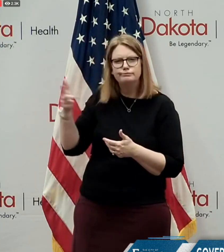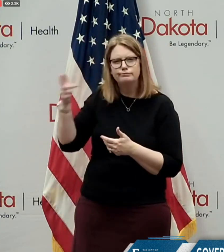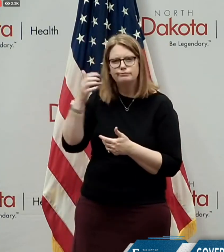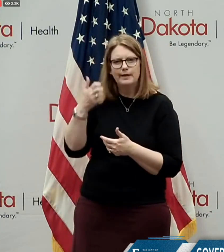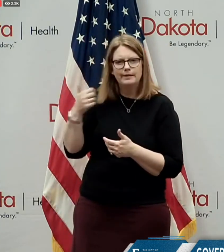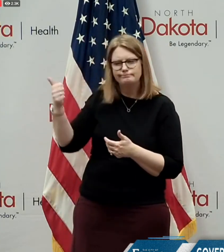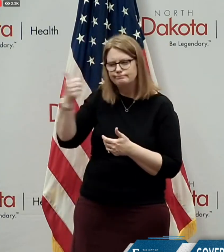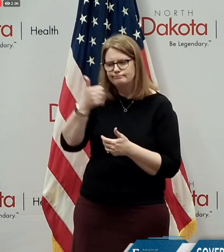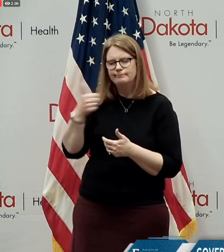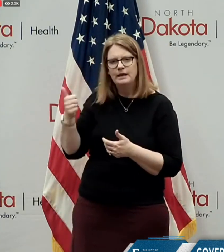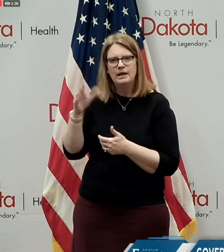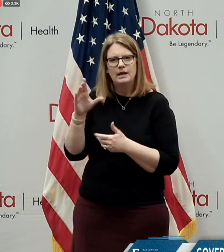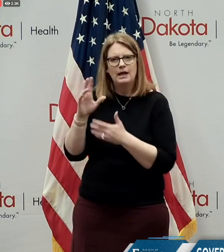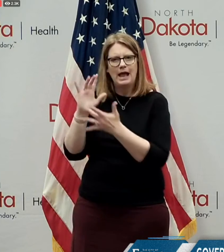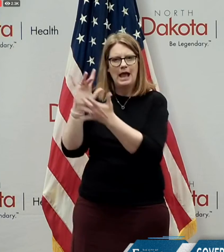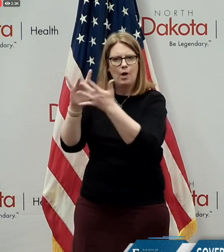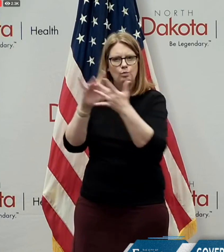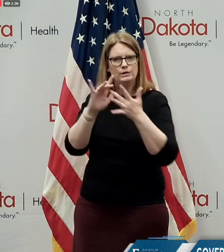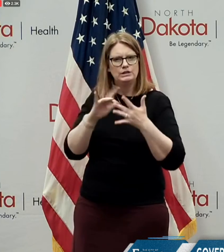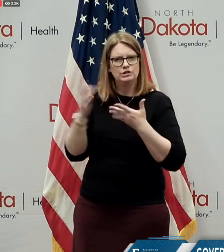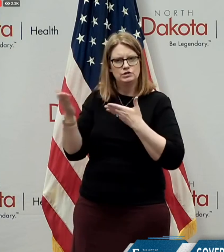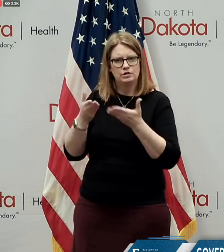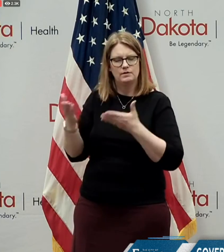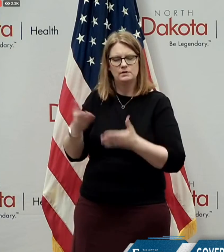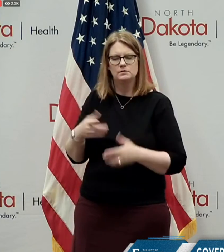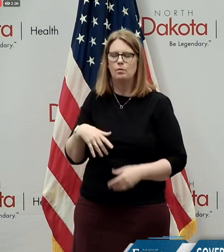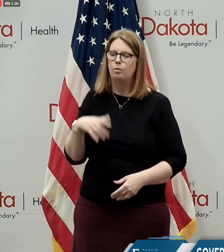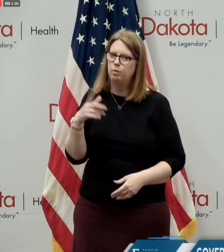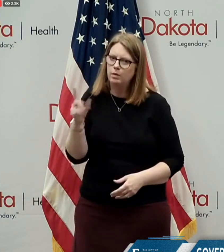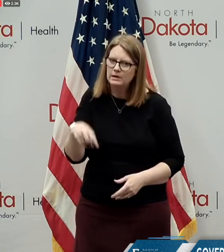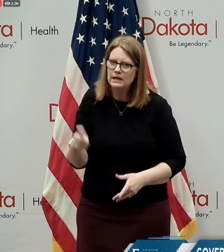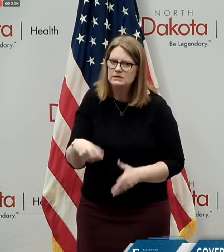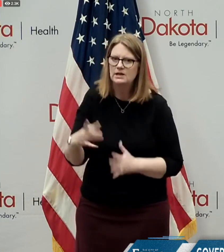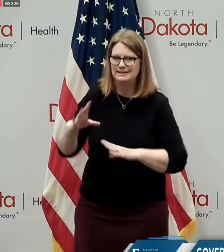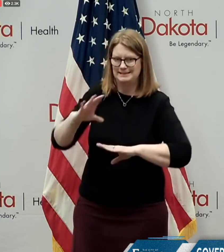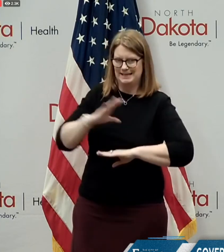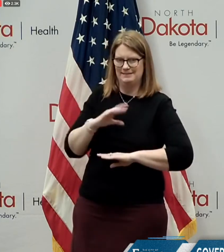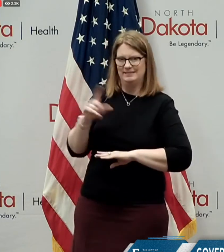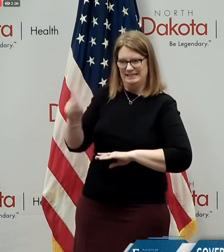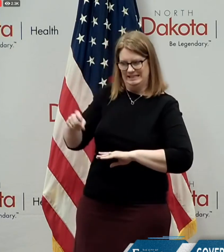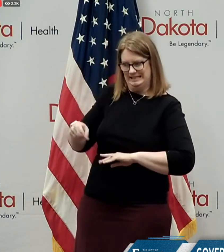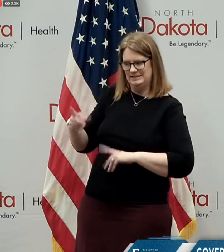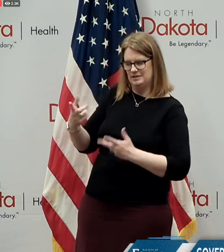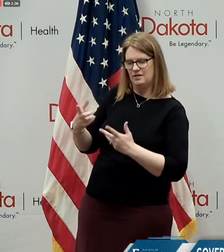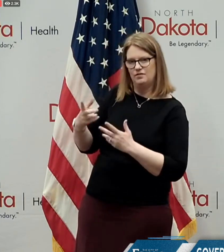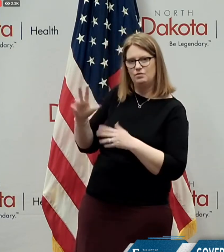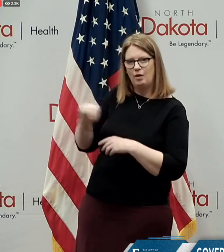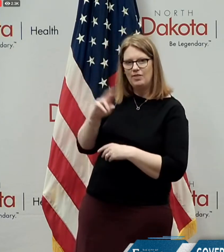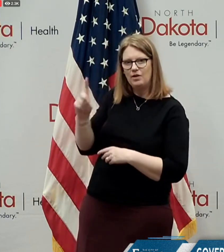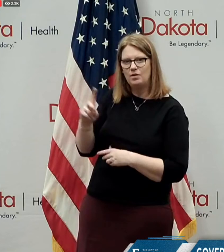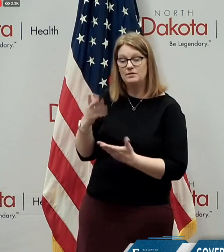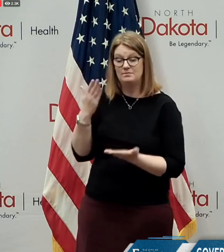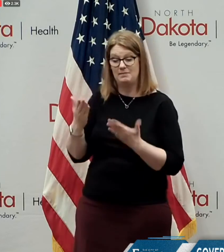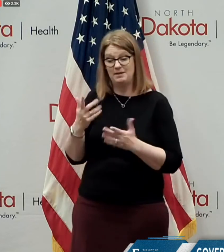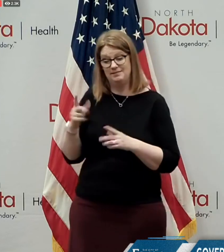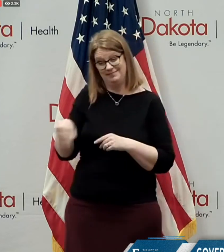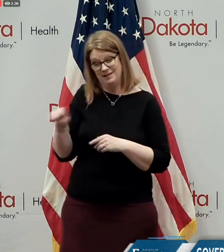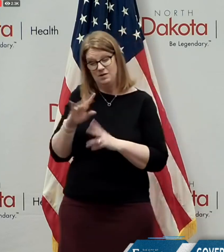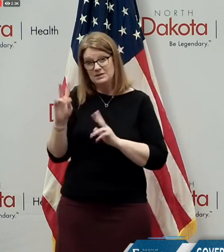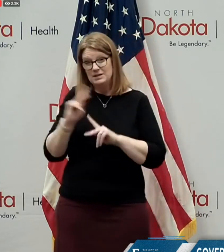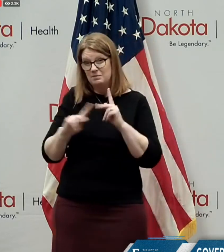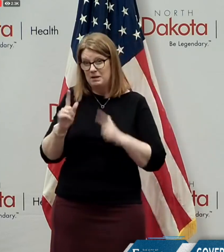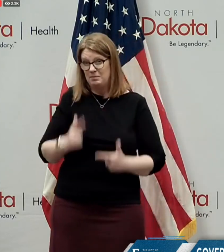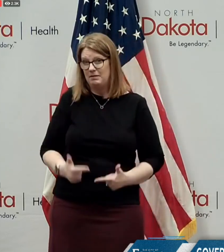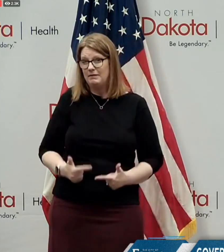behavioral health needs. This service has been essential in meeting the needs of North Dakotans, especially those who've been living on the fringes during